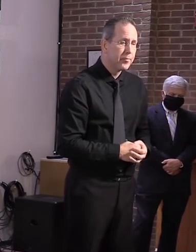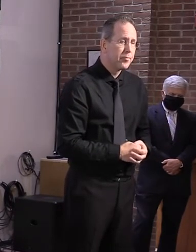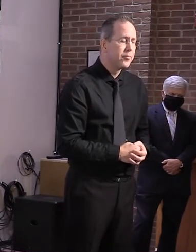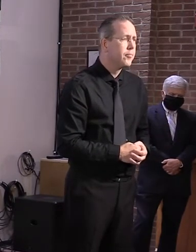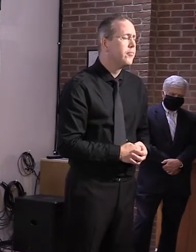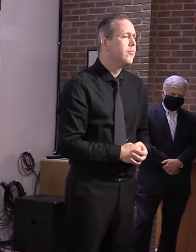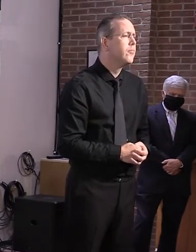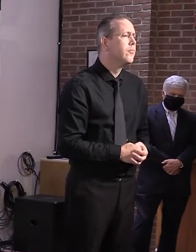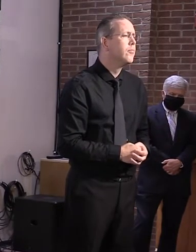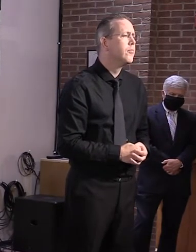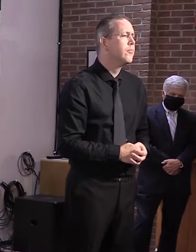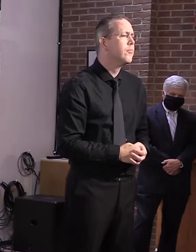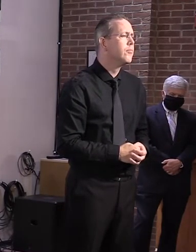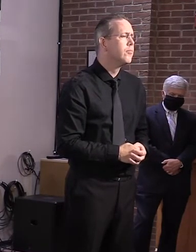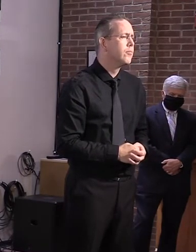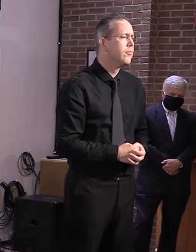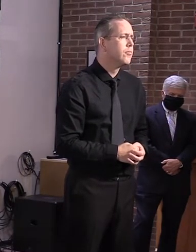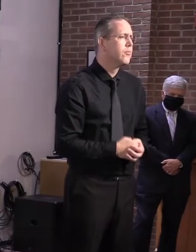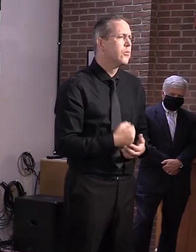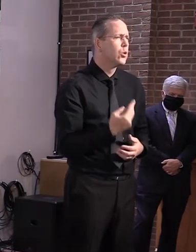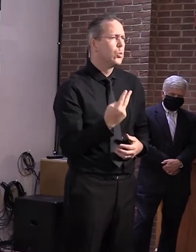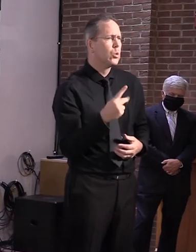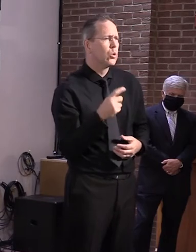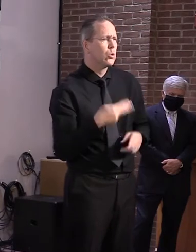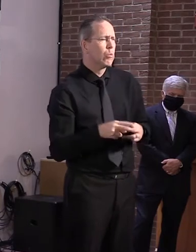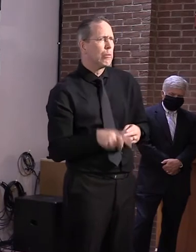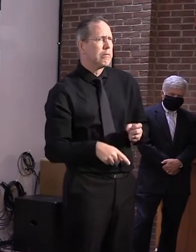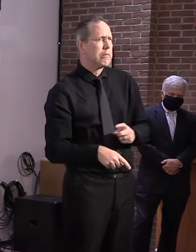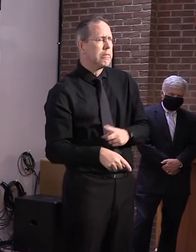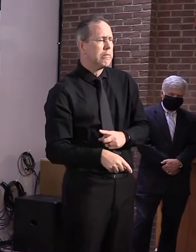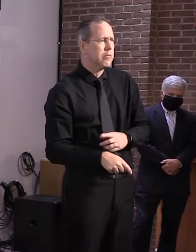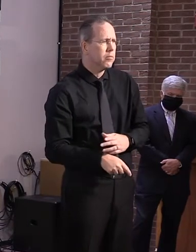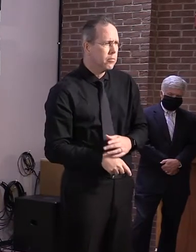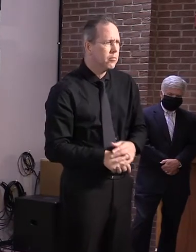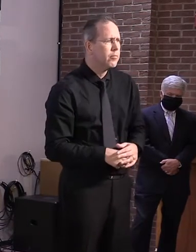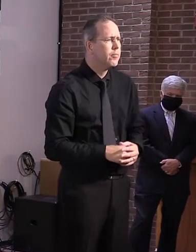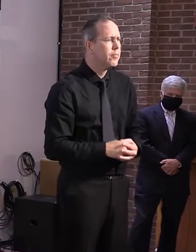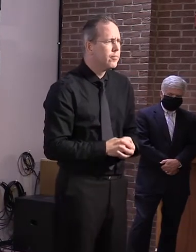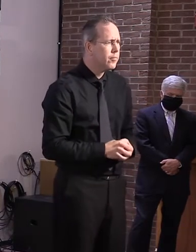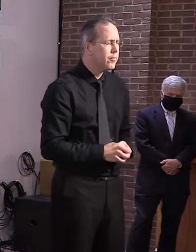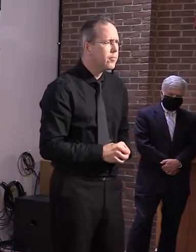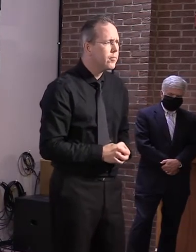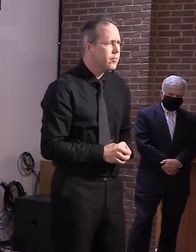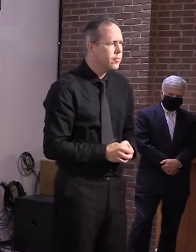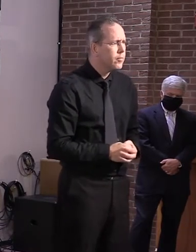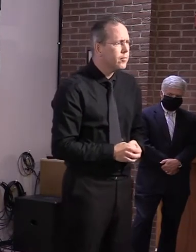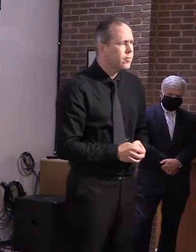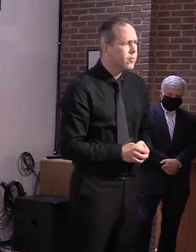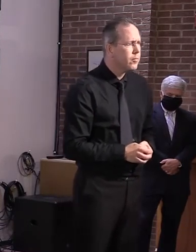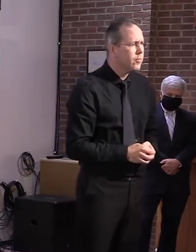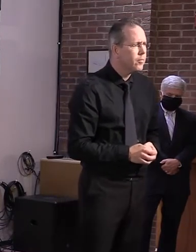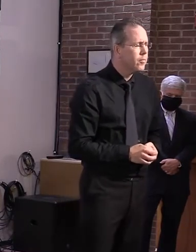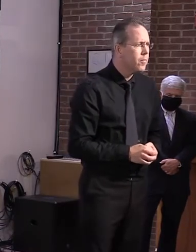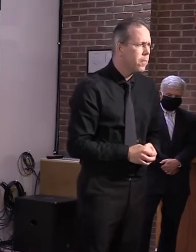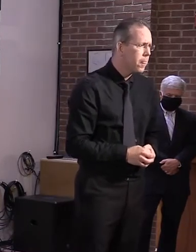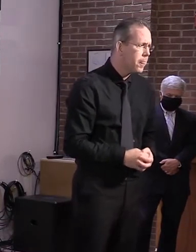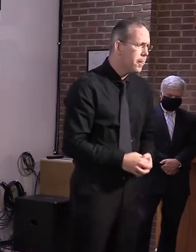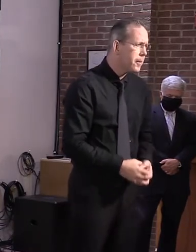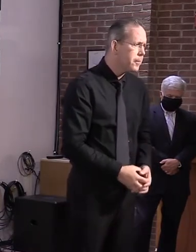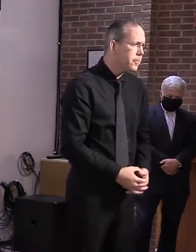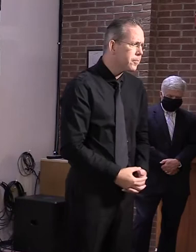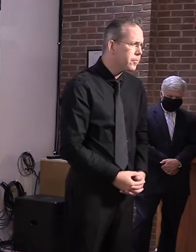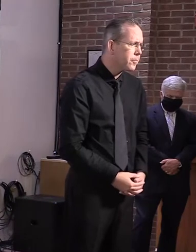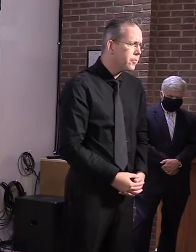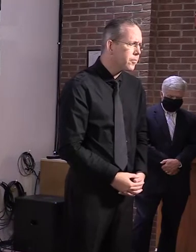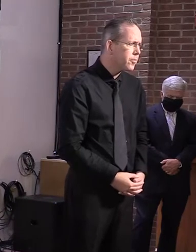I have two quick questions, one for Dr. Schneider, one for the governor. Dr. Schneider, you said colleges already have policies regarding